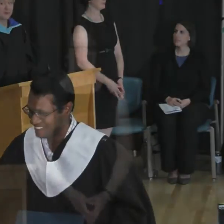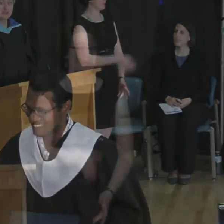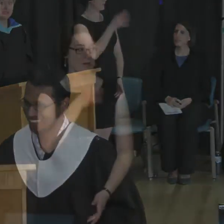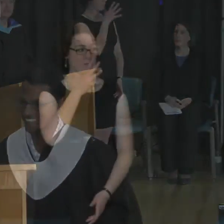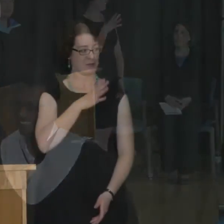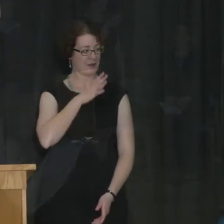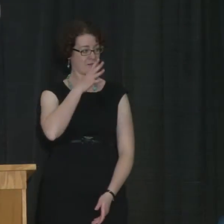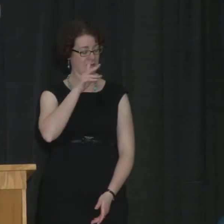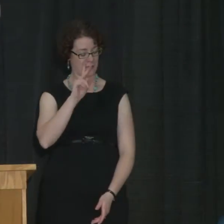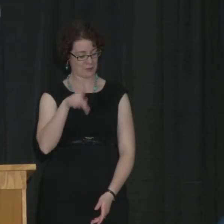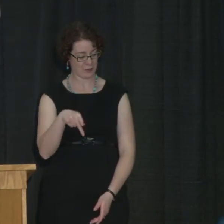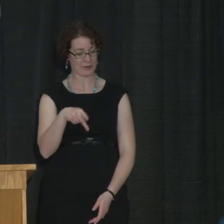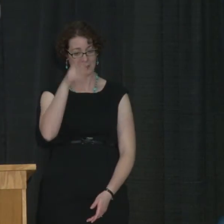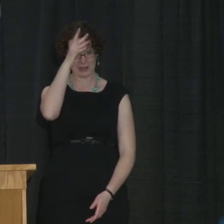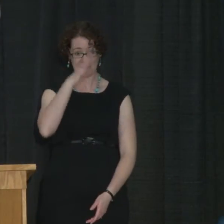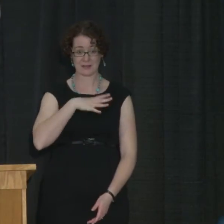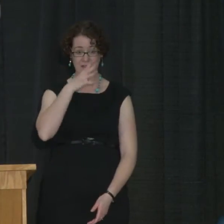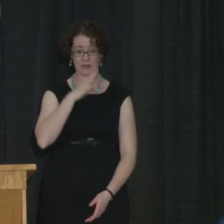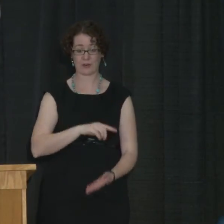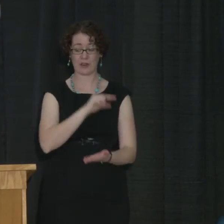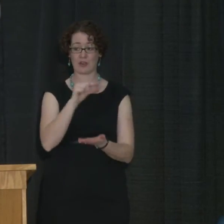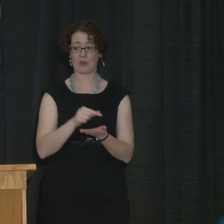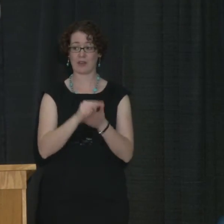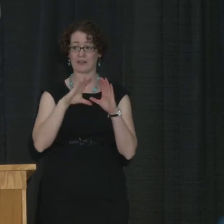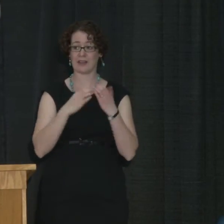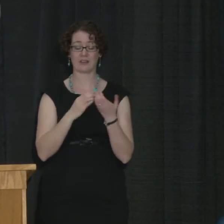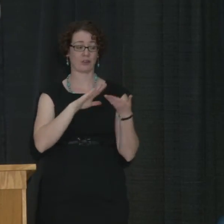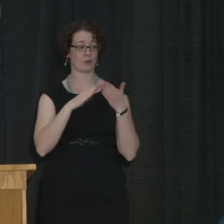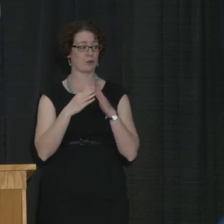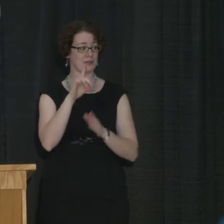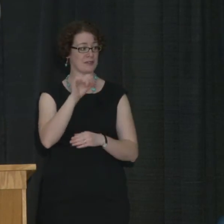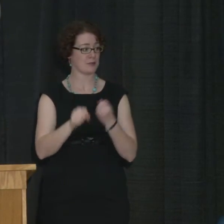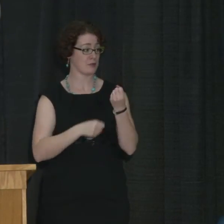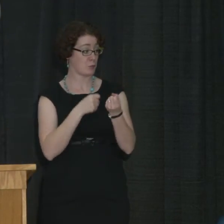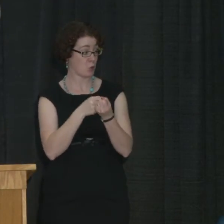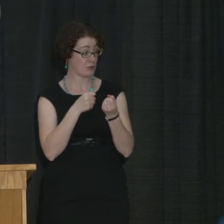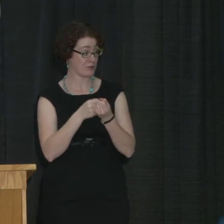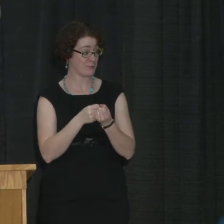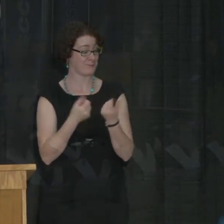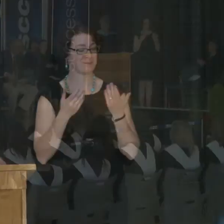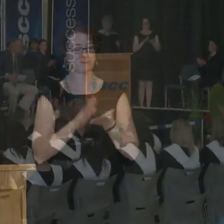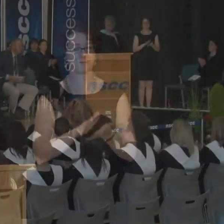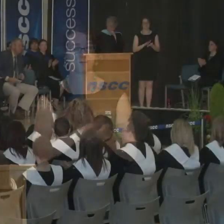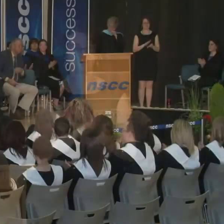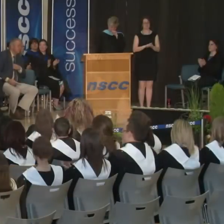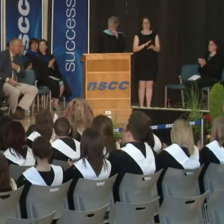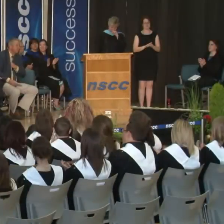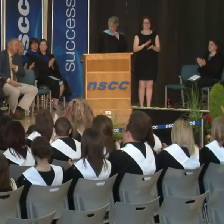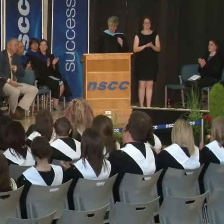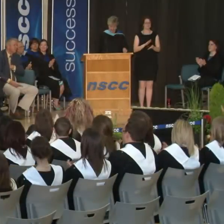Madam Vice President, ladies and gentlemen, the graduates in Community Disability Supports.